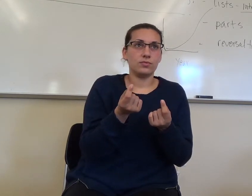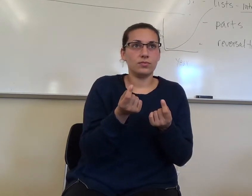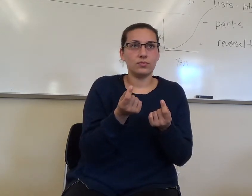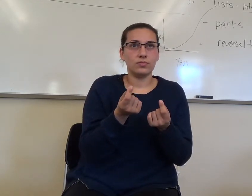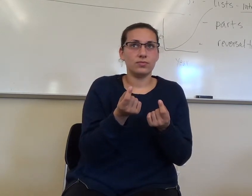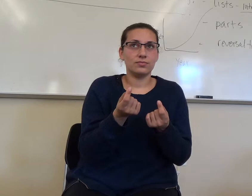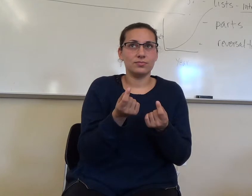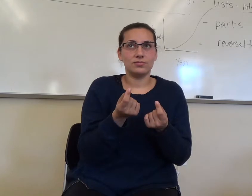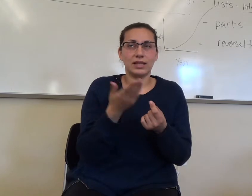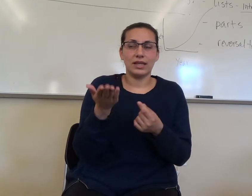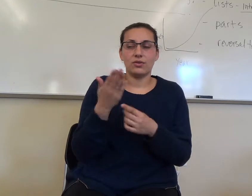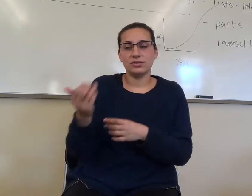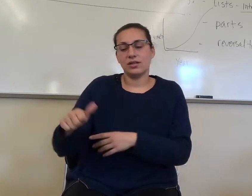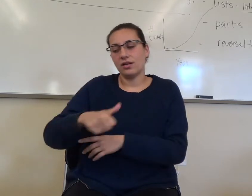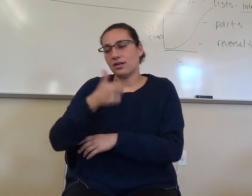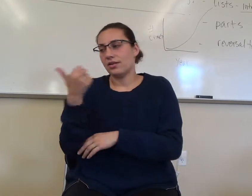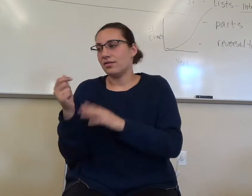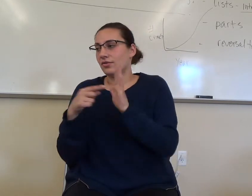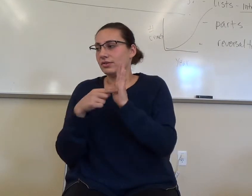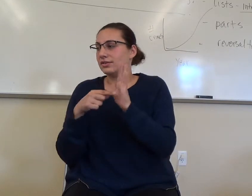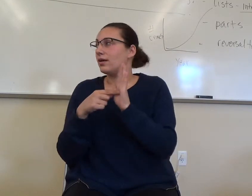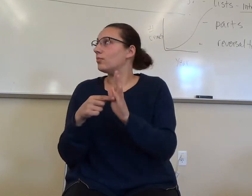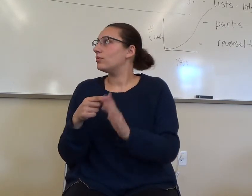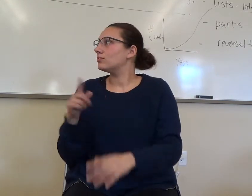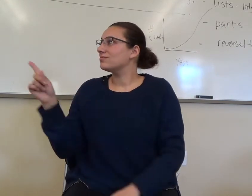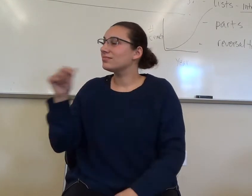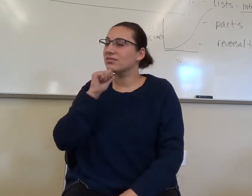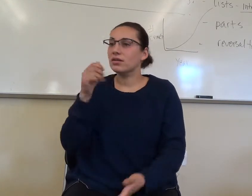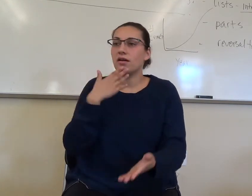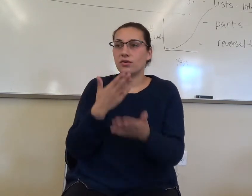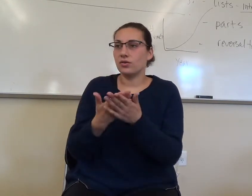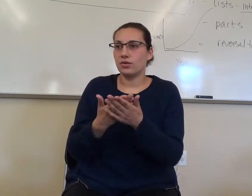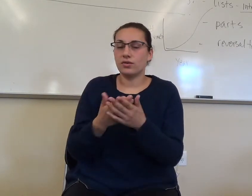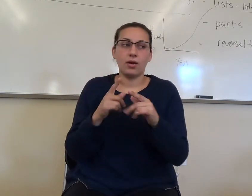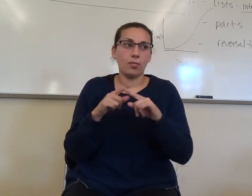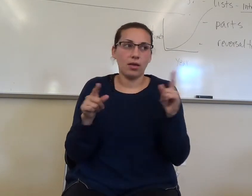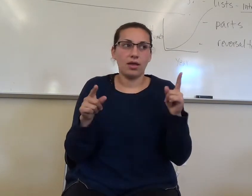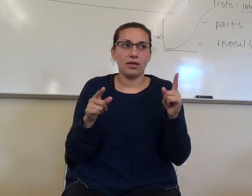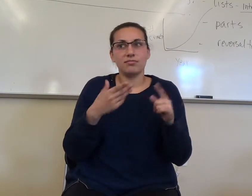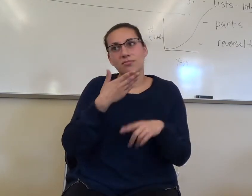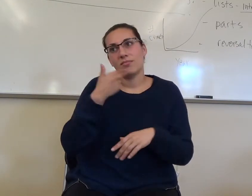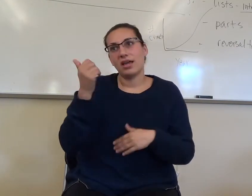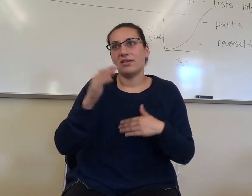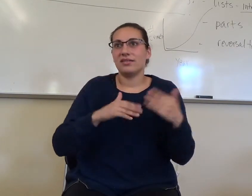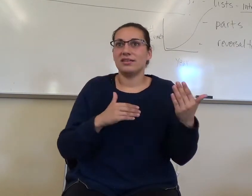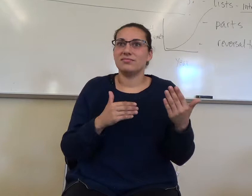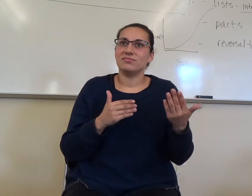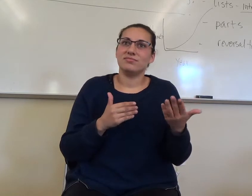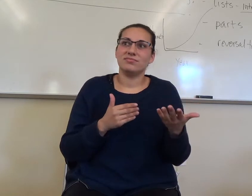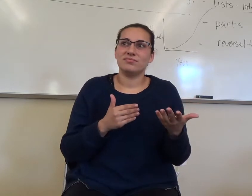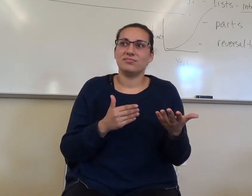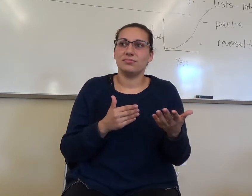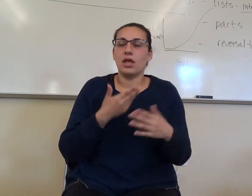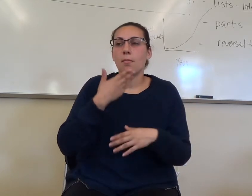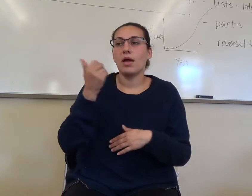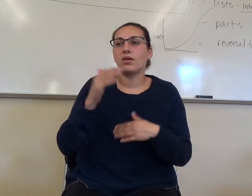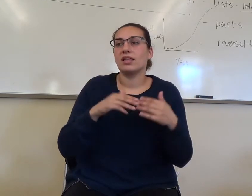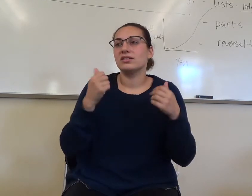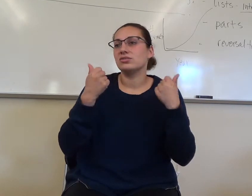here's another one. This wasn't great, but it's better than, this was better than trying to list out